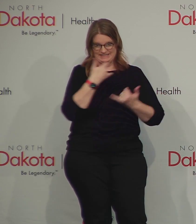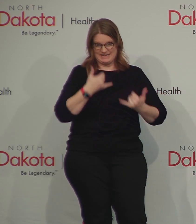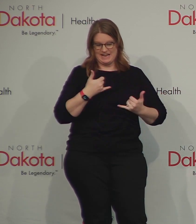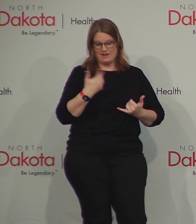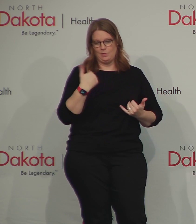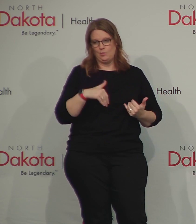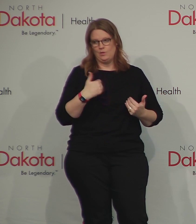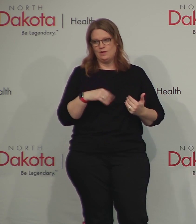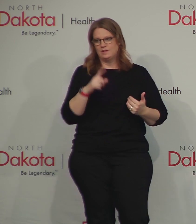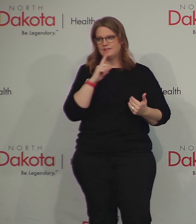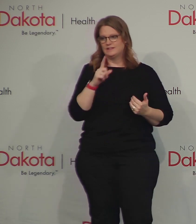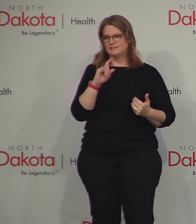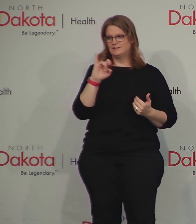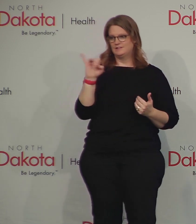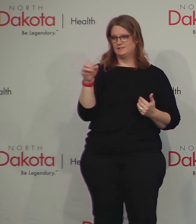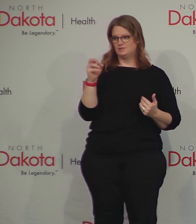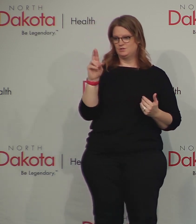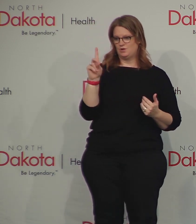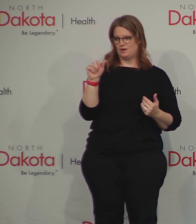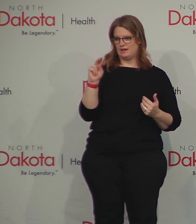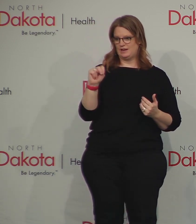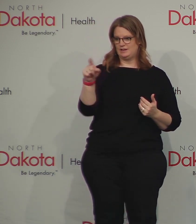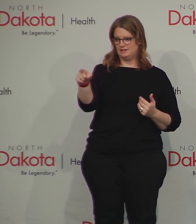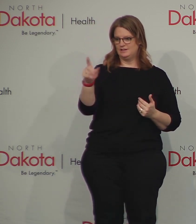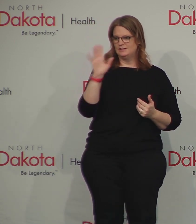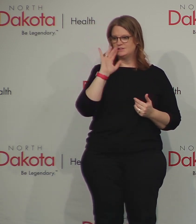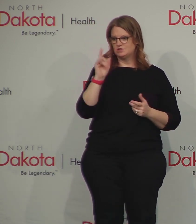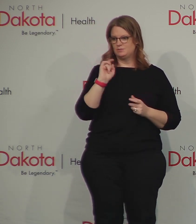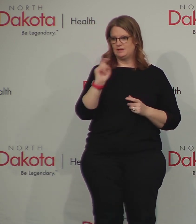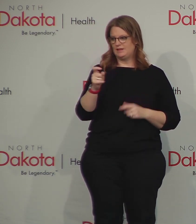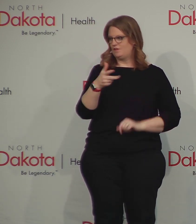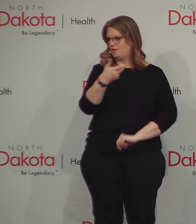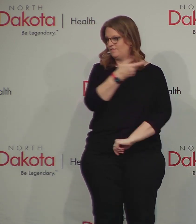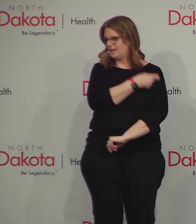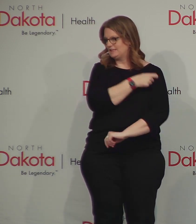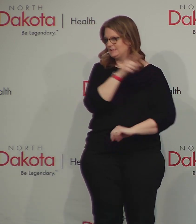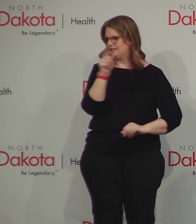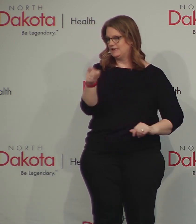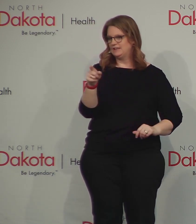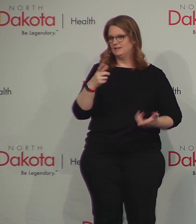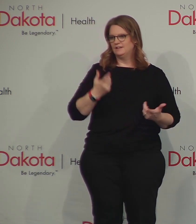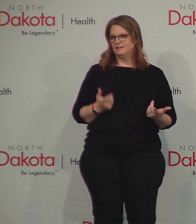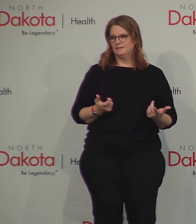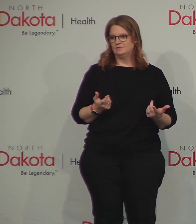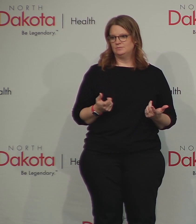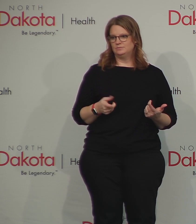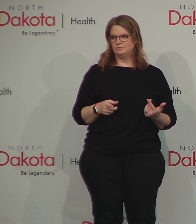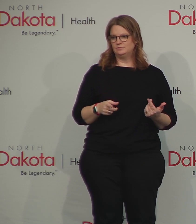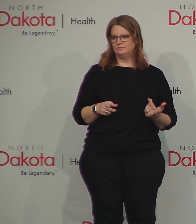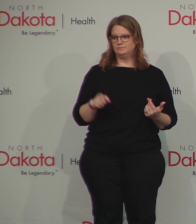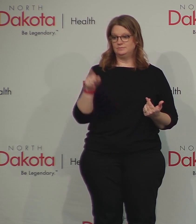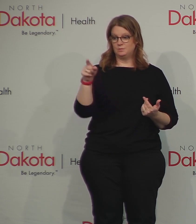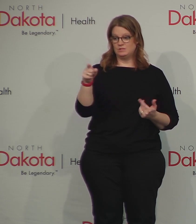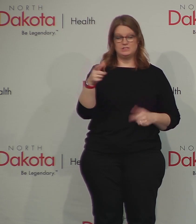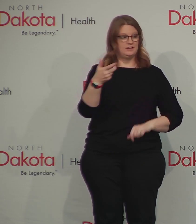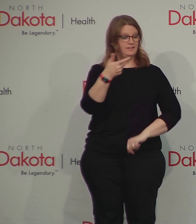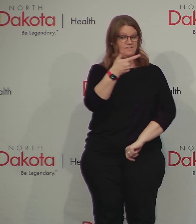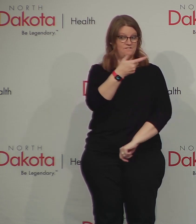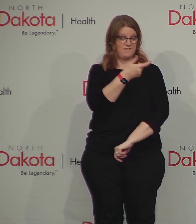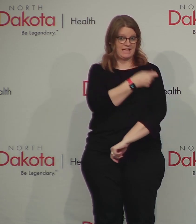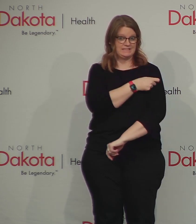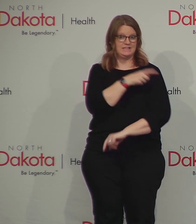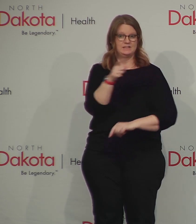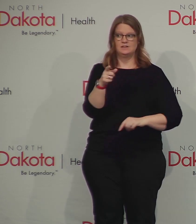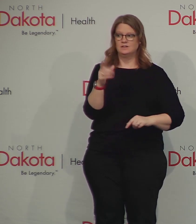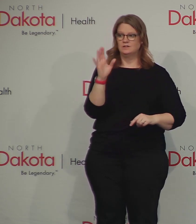vaccinations. This is Jordan. She'll be giving Alena her vaccine today. And when she does vaccinate, I want to point out, you're